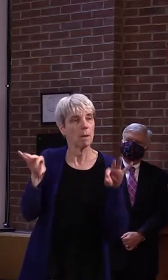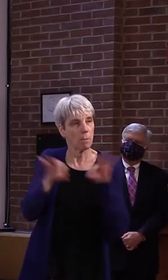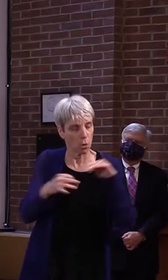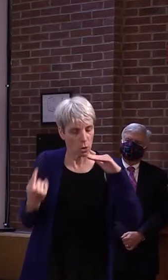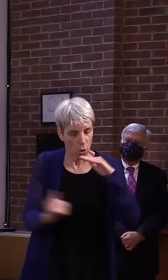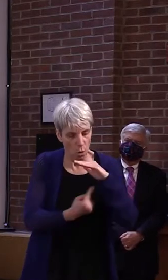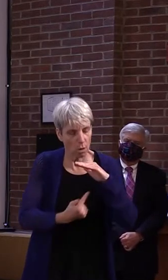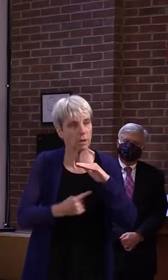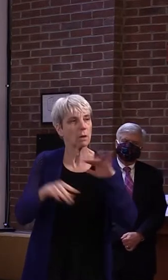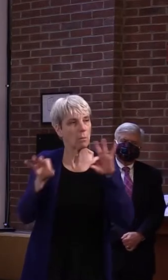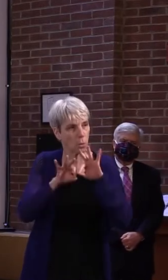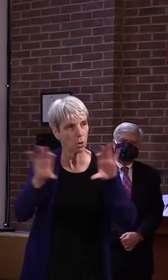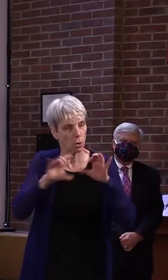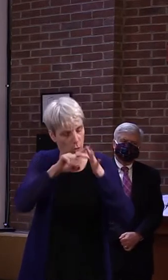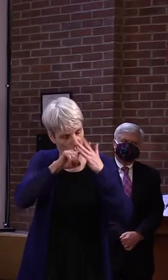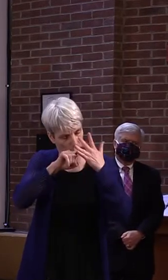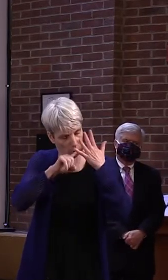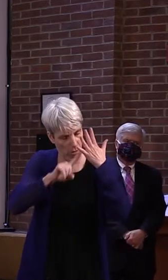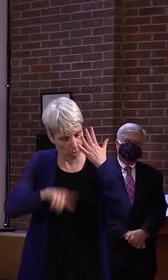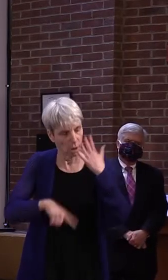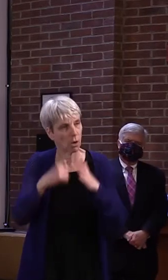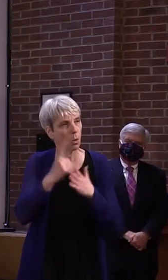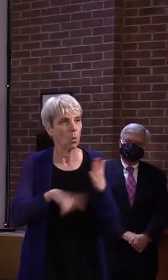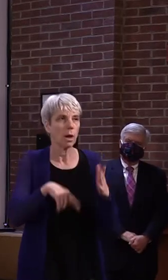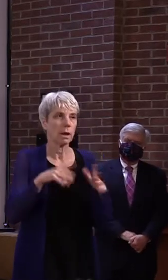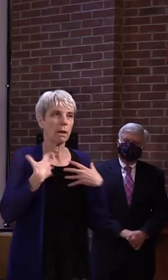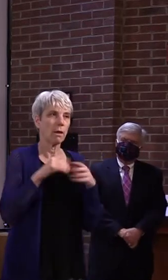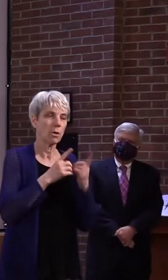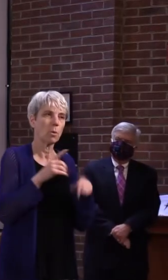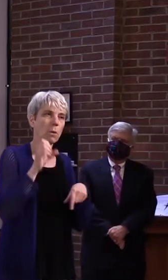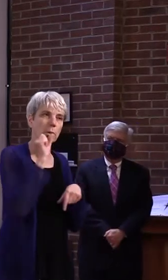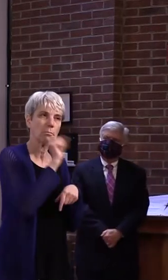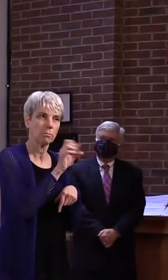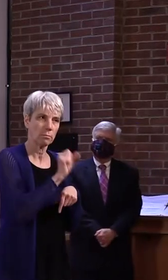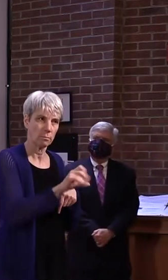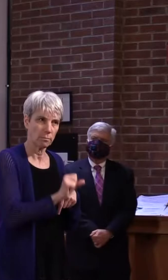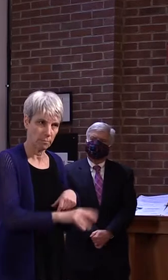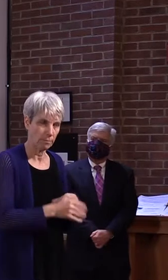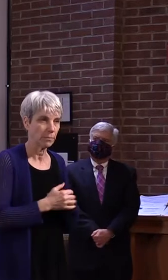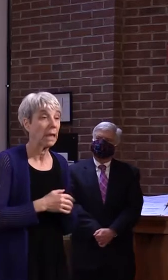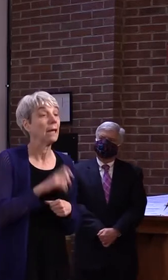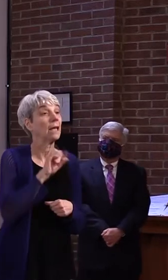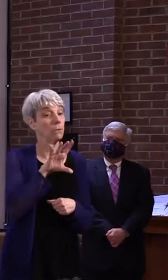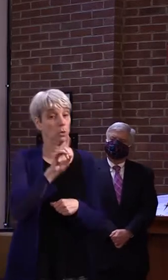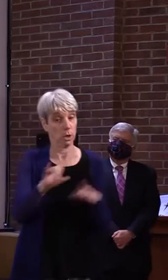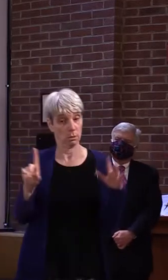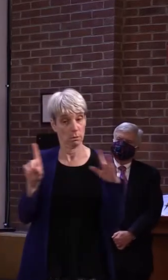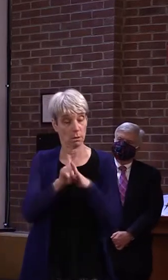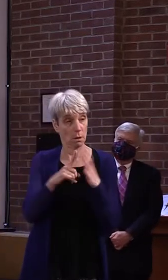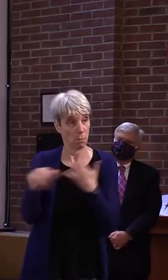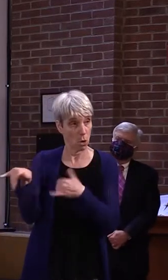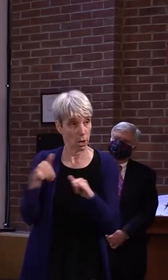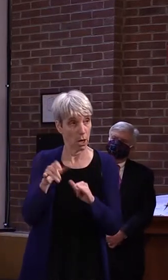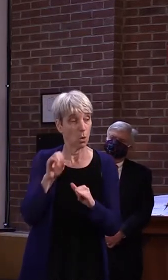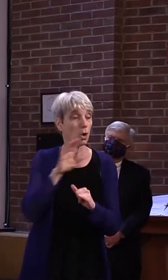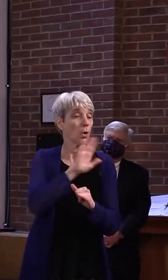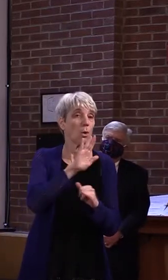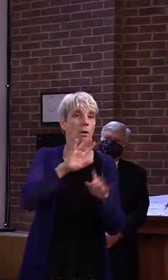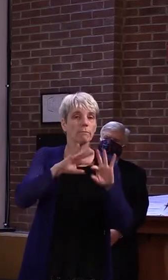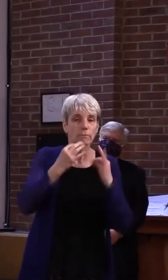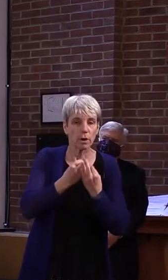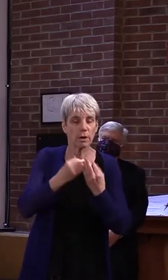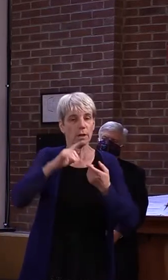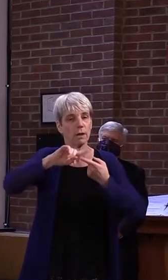to others. If you attended the party, or if you are a close contact of someone who attended,